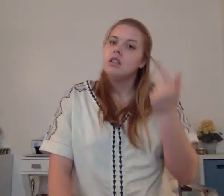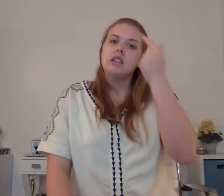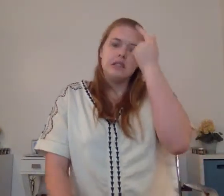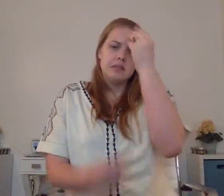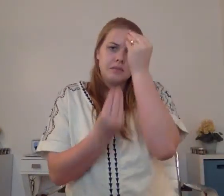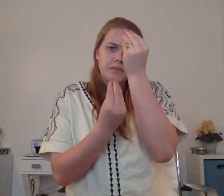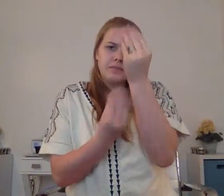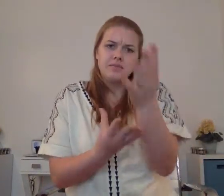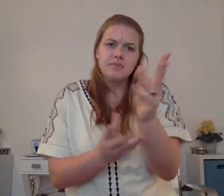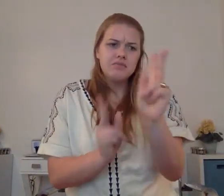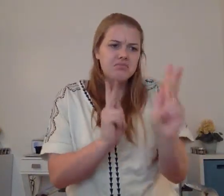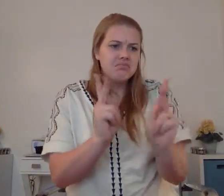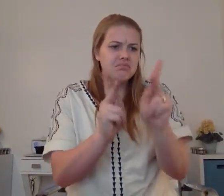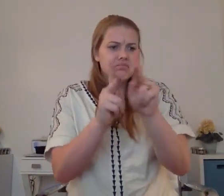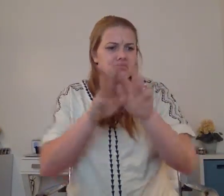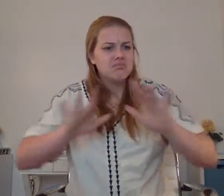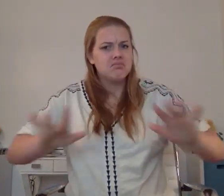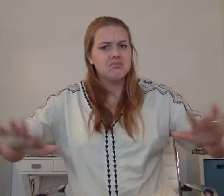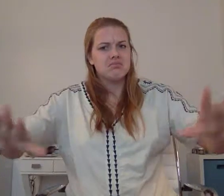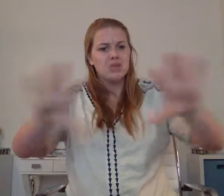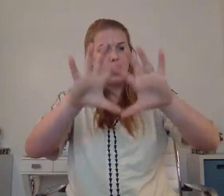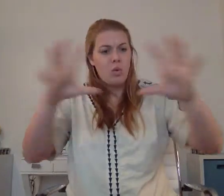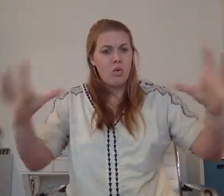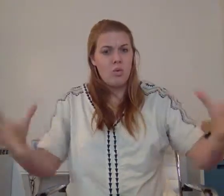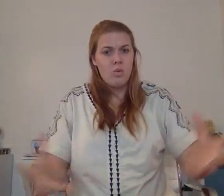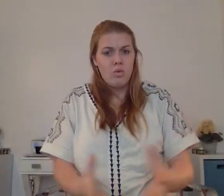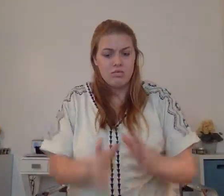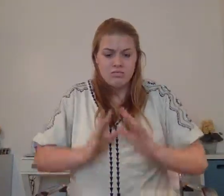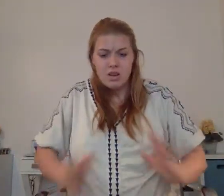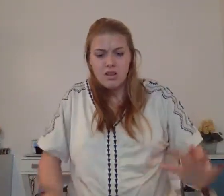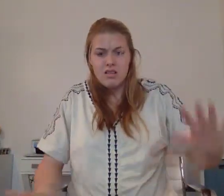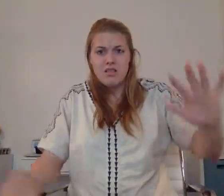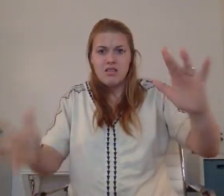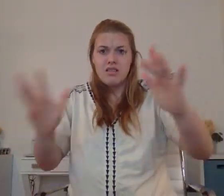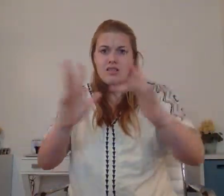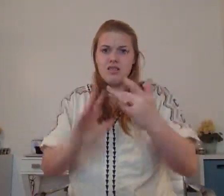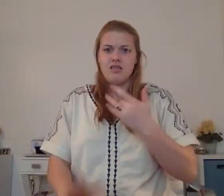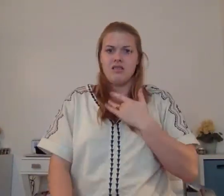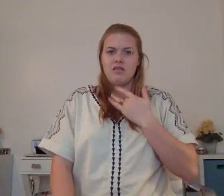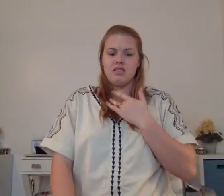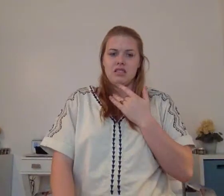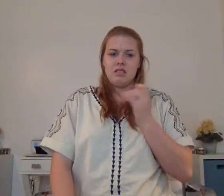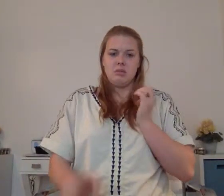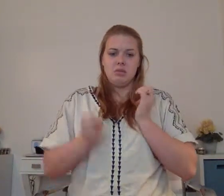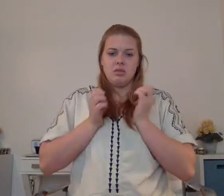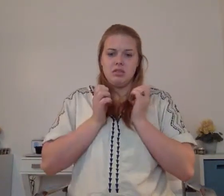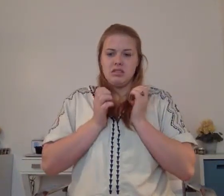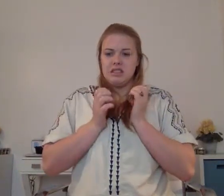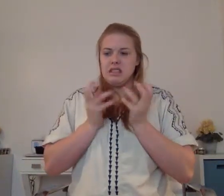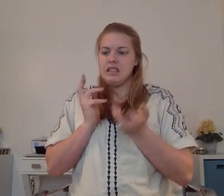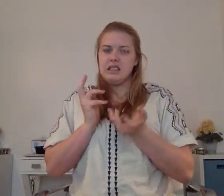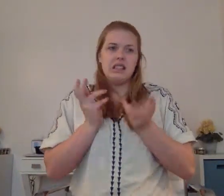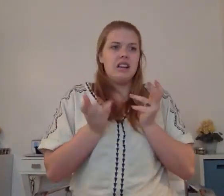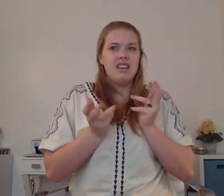more people all around the world today who have similarly mixed emotions about the lands they come